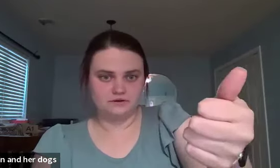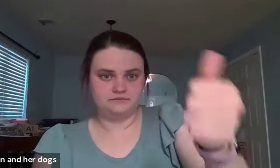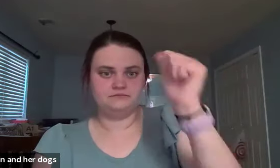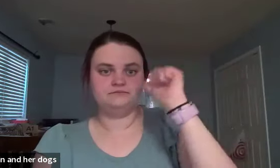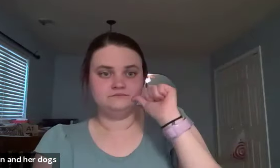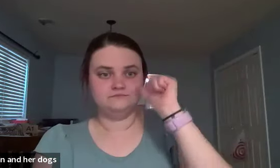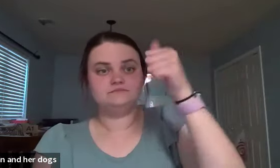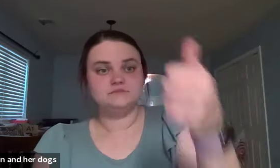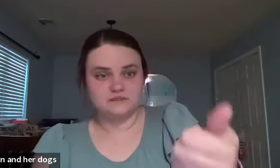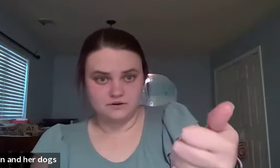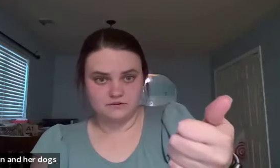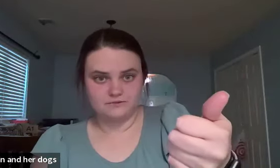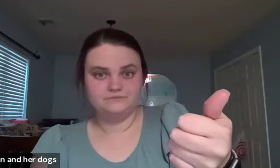tomorrow, tomorrow.